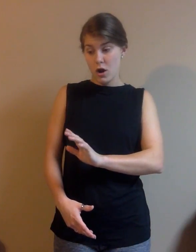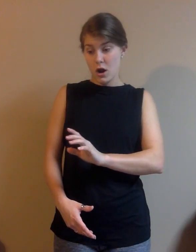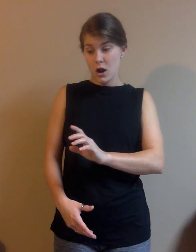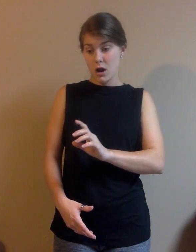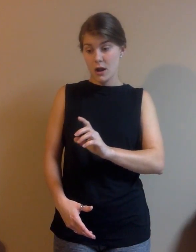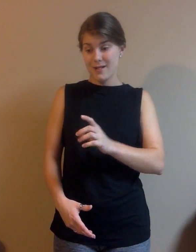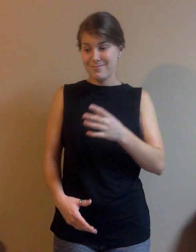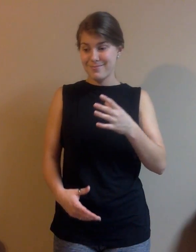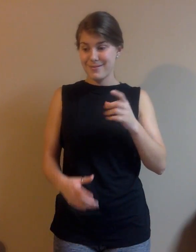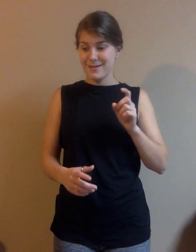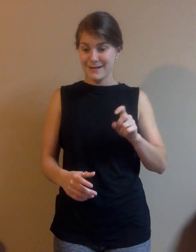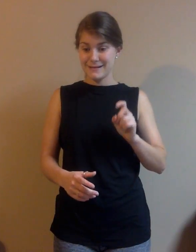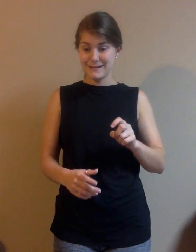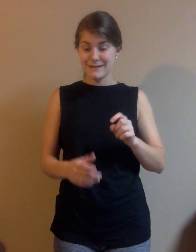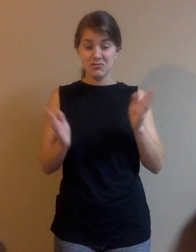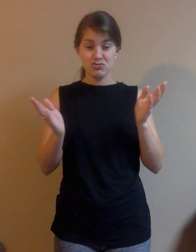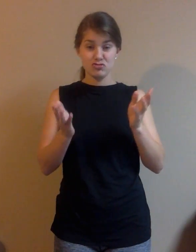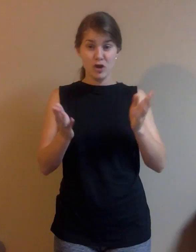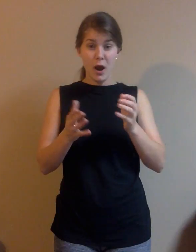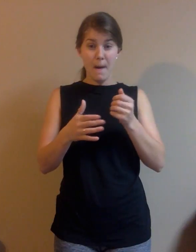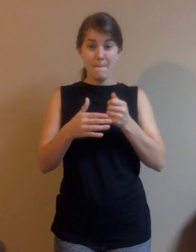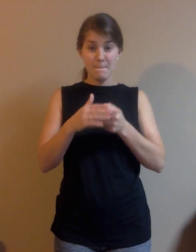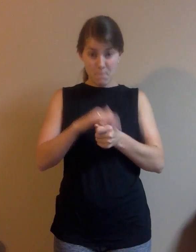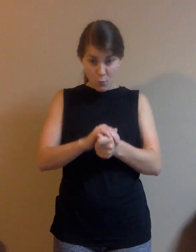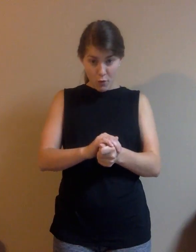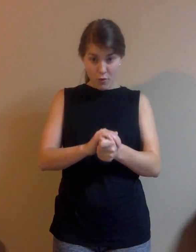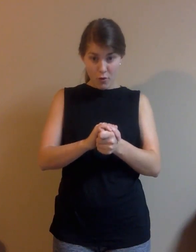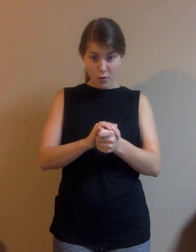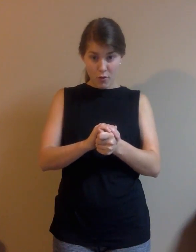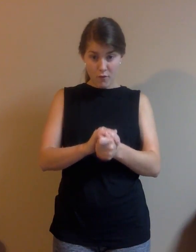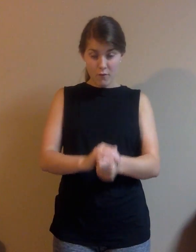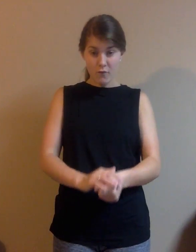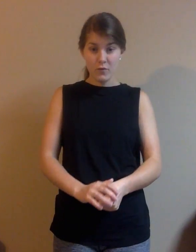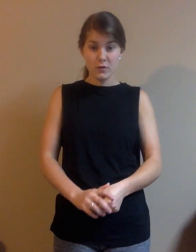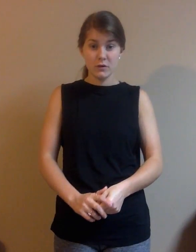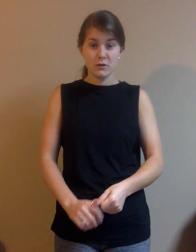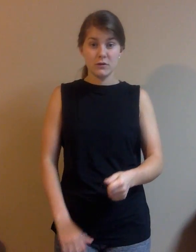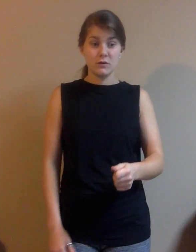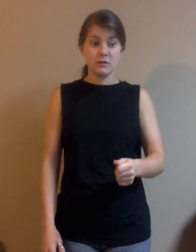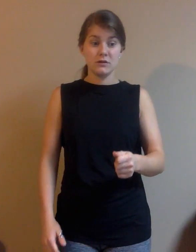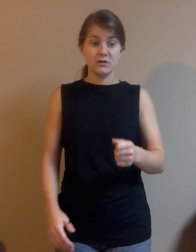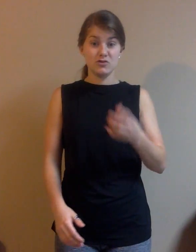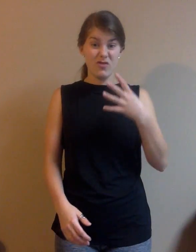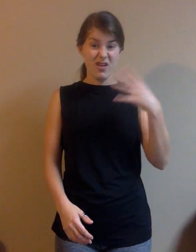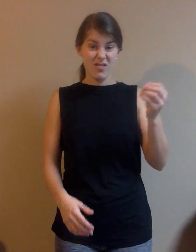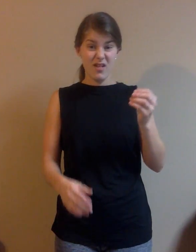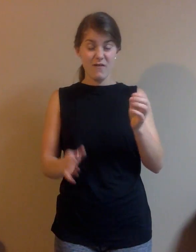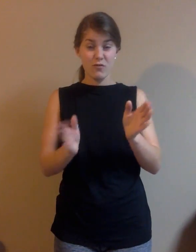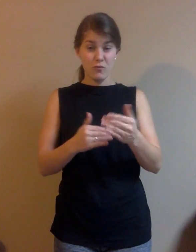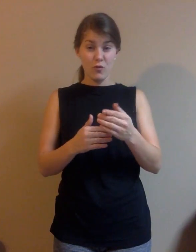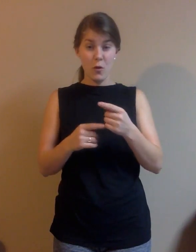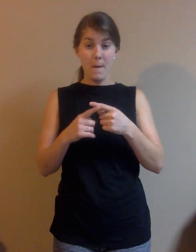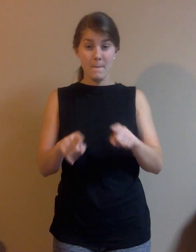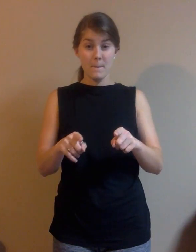music. And they watched for a few minutes, and he turned to her mother, and he said, you know, Mrs. Lynn, Gillian isn't sick, she's a dancer.